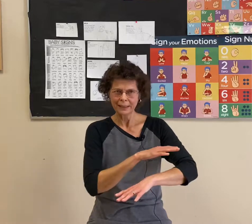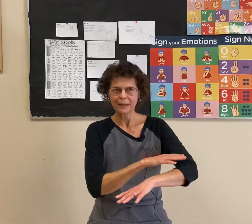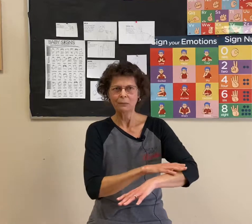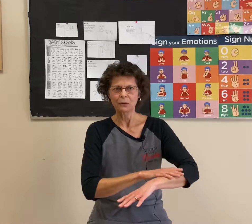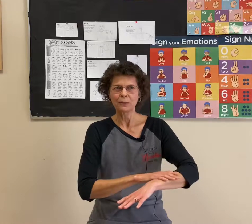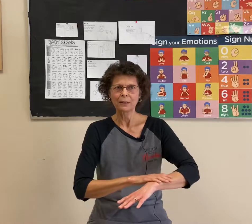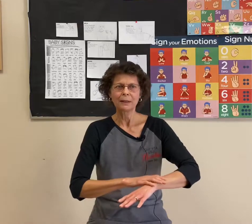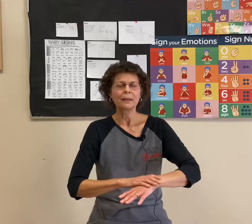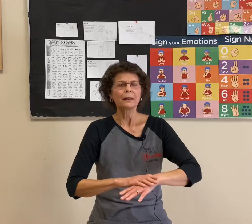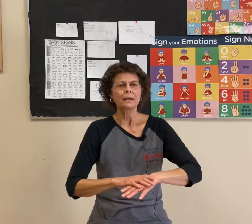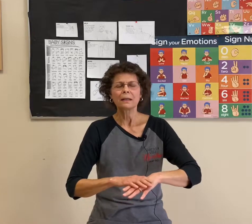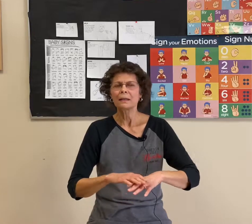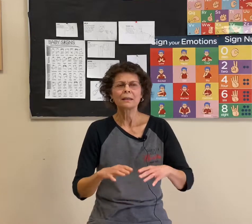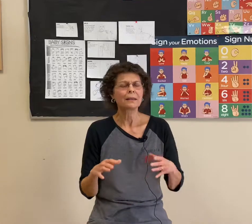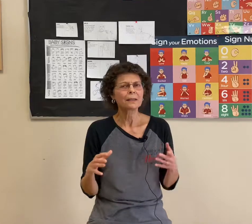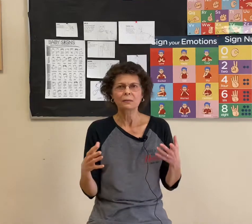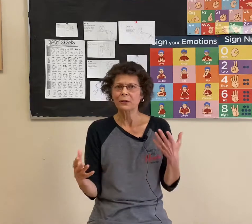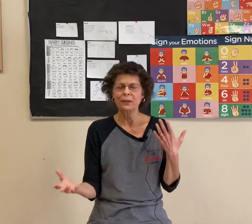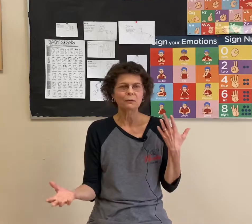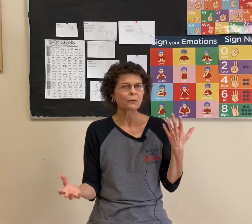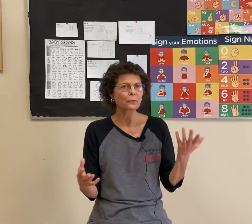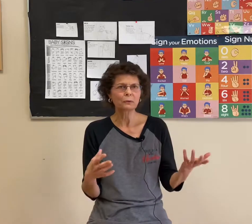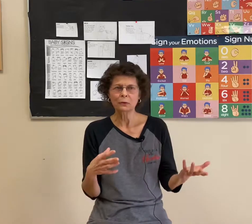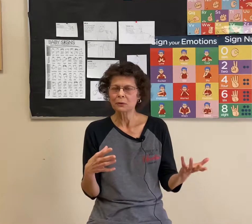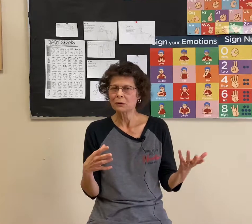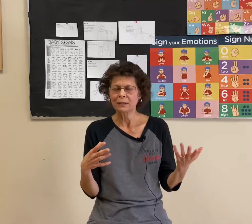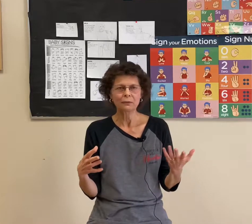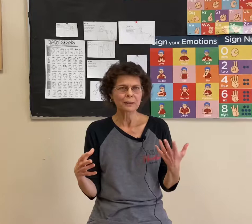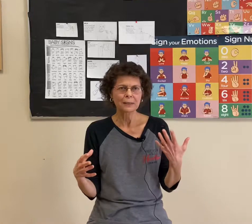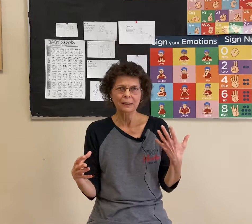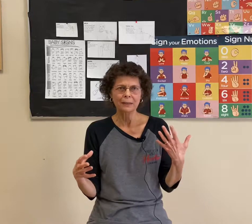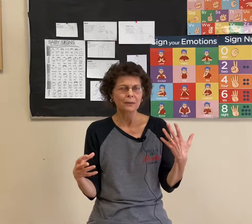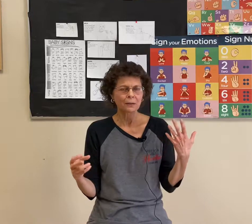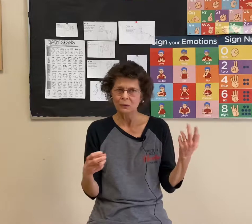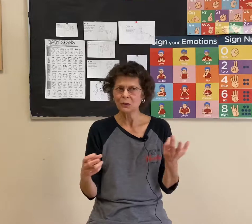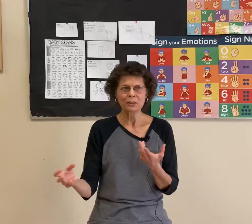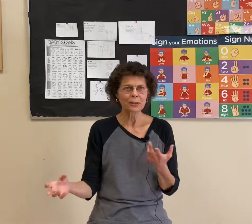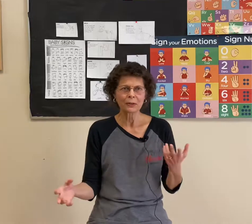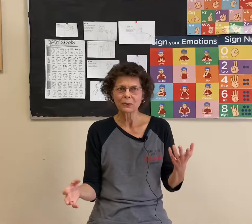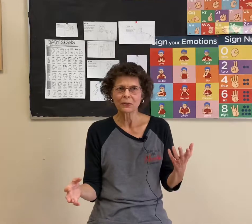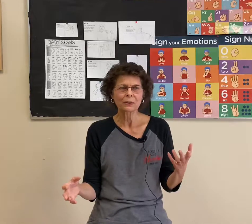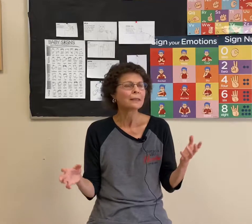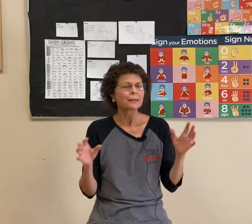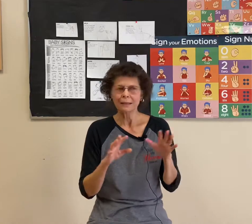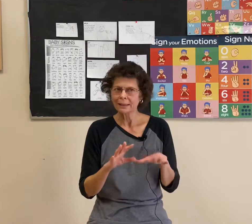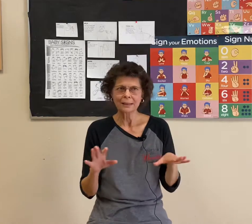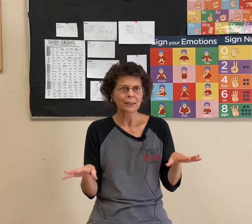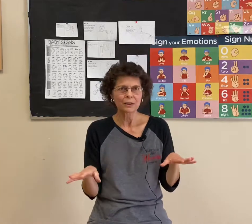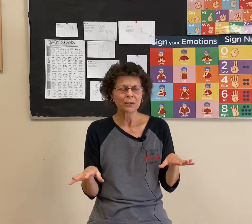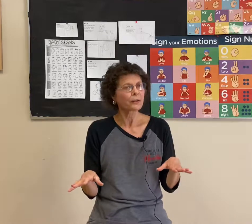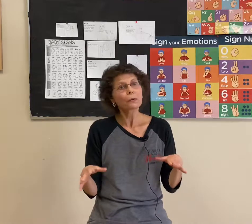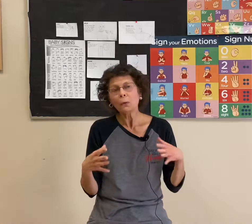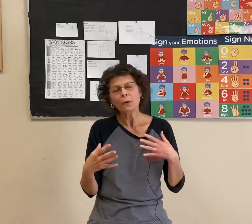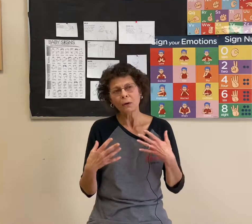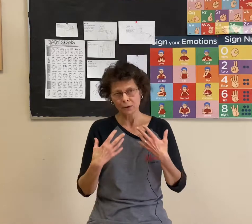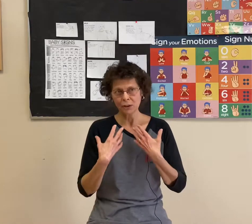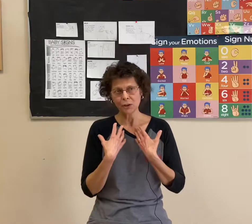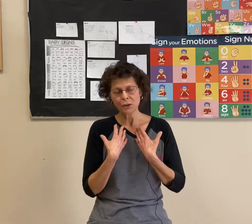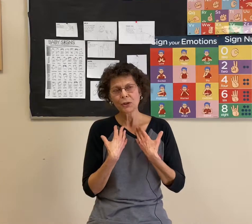animal. And that's very helpful for infants that are close to each other, that like to touch each other, or are touching you in a